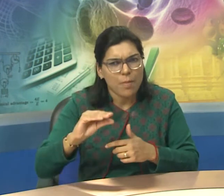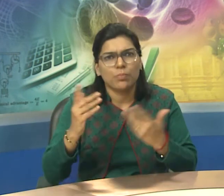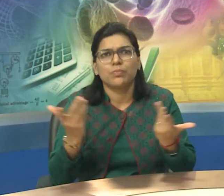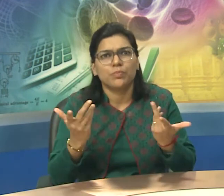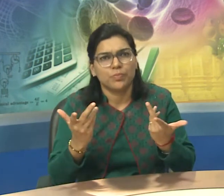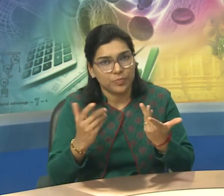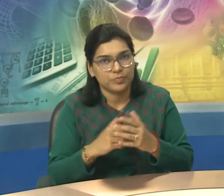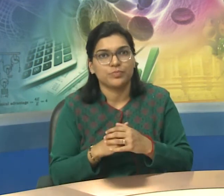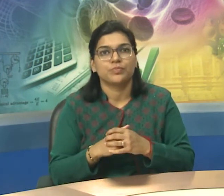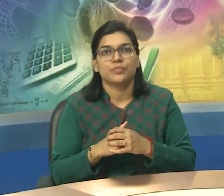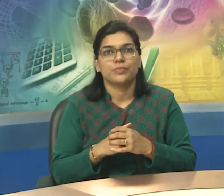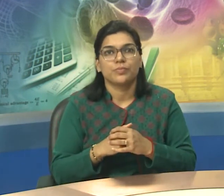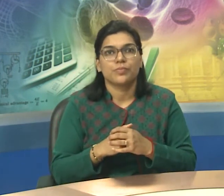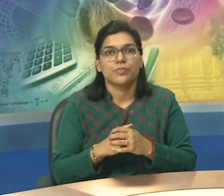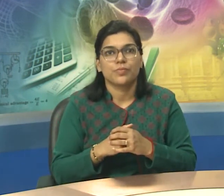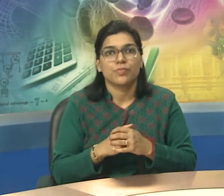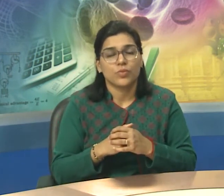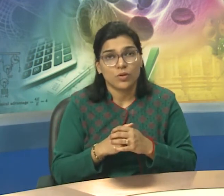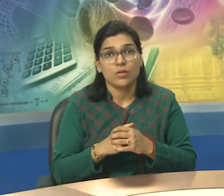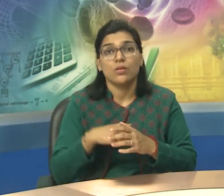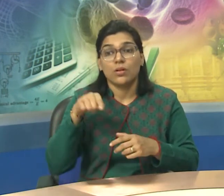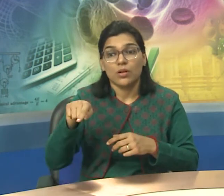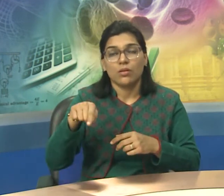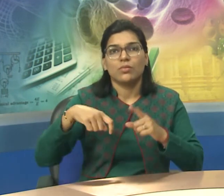Eighth point, cost reduction.